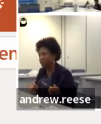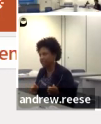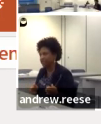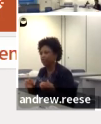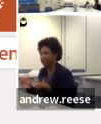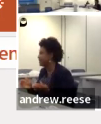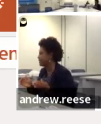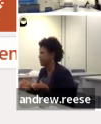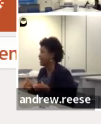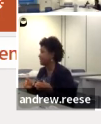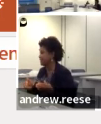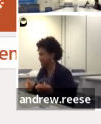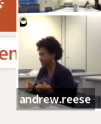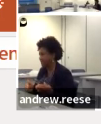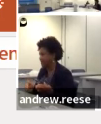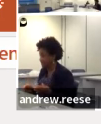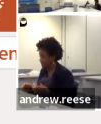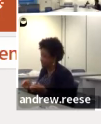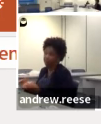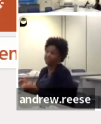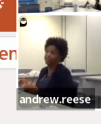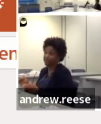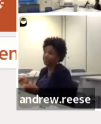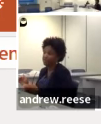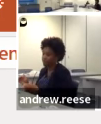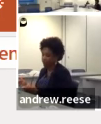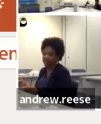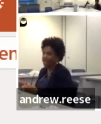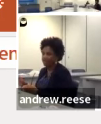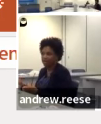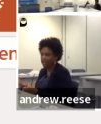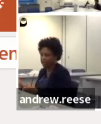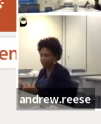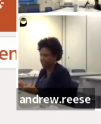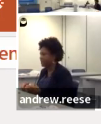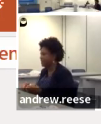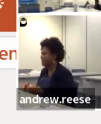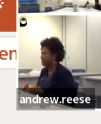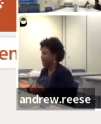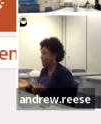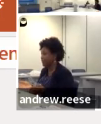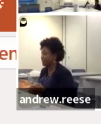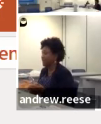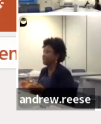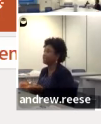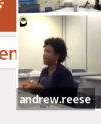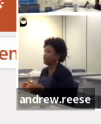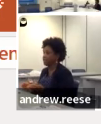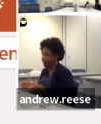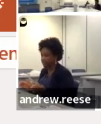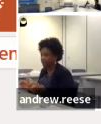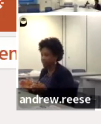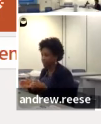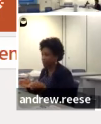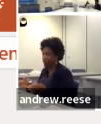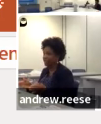support that person or revise the plan as needed if the residential provider is not capturing this. So I'm just spending time on